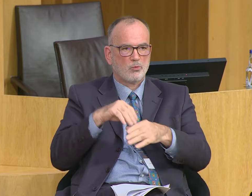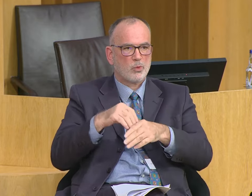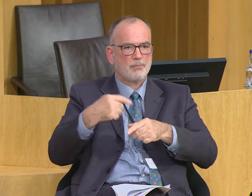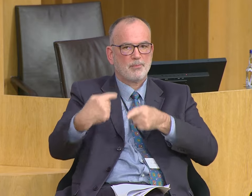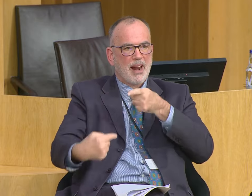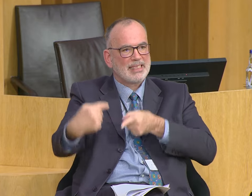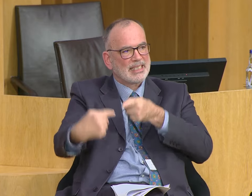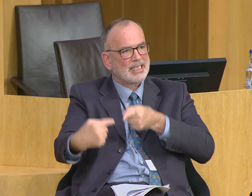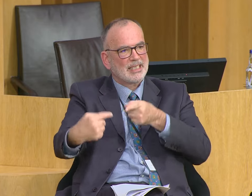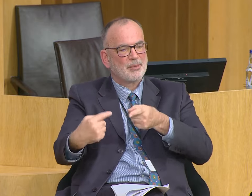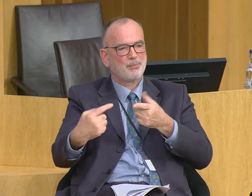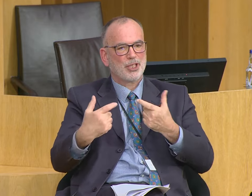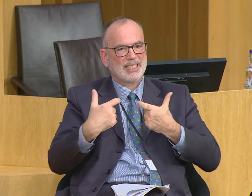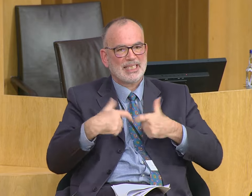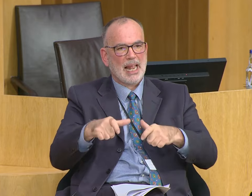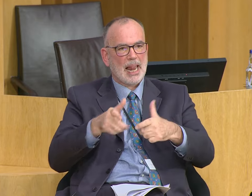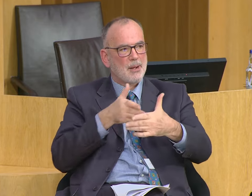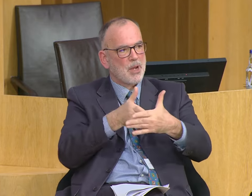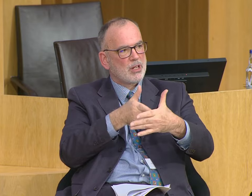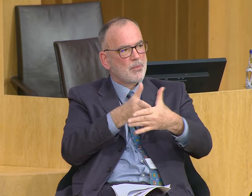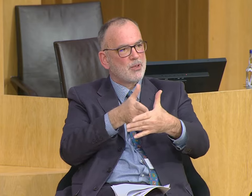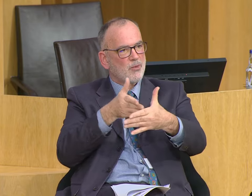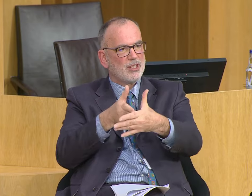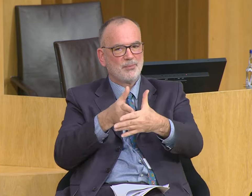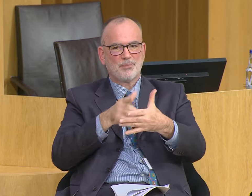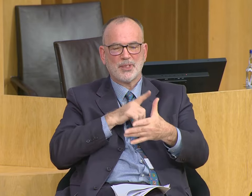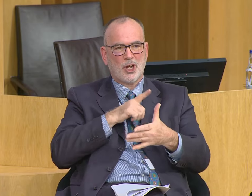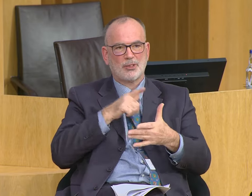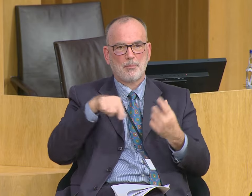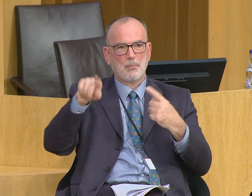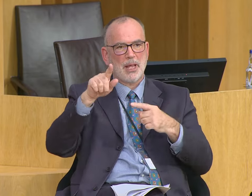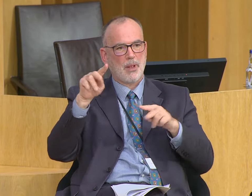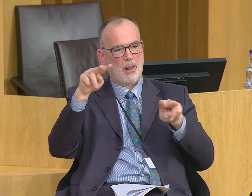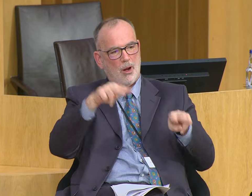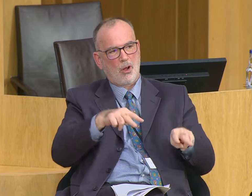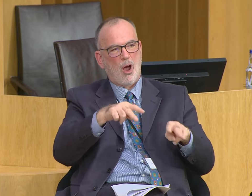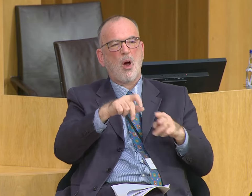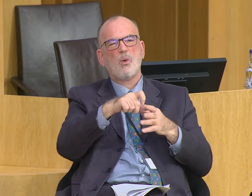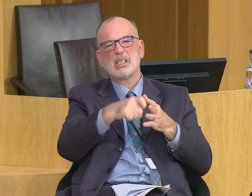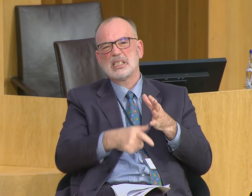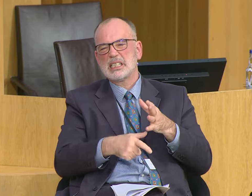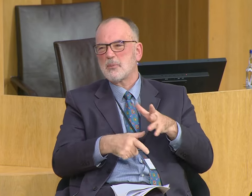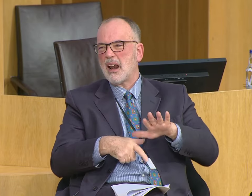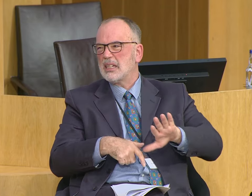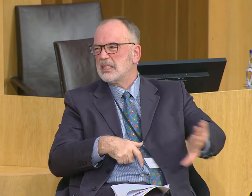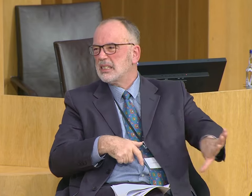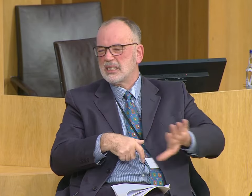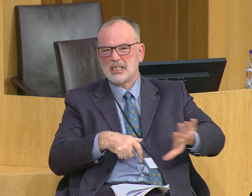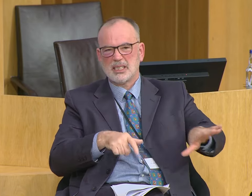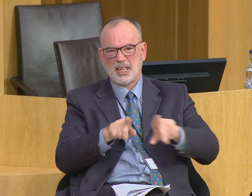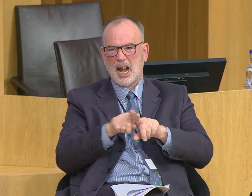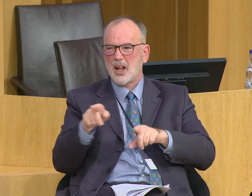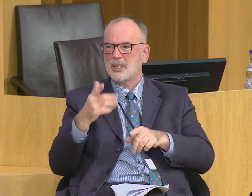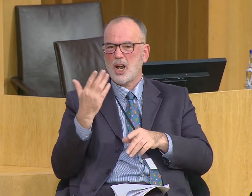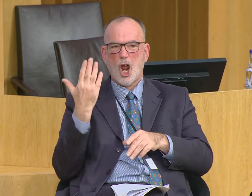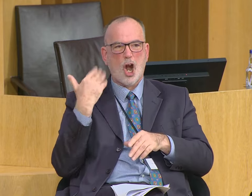that we face every single day because we go through it together. We constantly face these barriers, and a lot of people will look at us and go, oh, they're